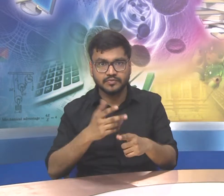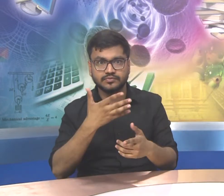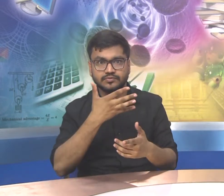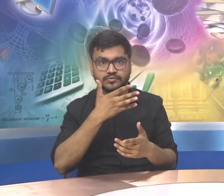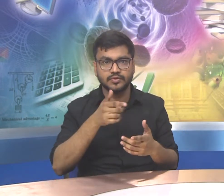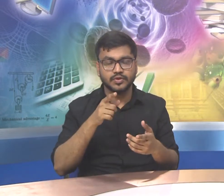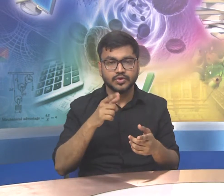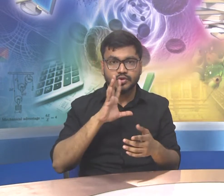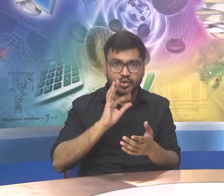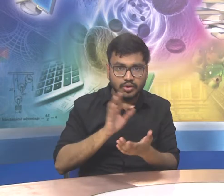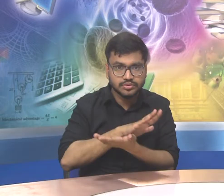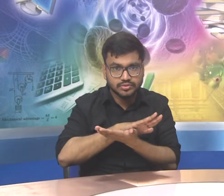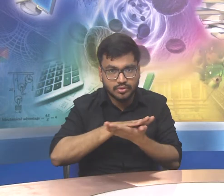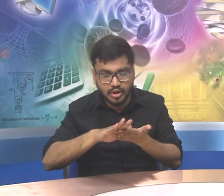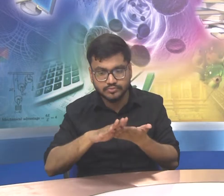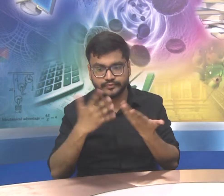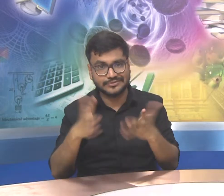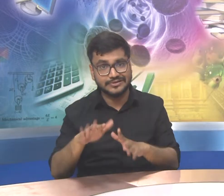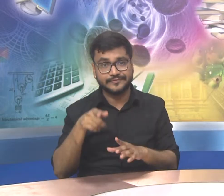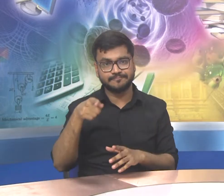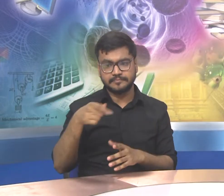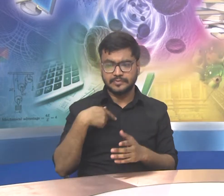Fifth is standing guarantee.